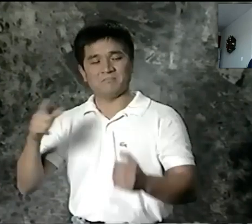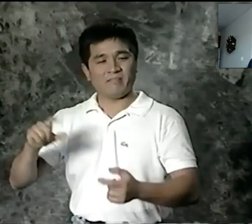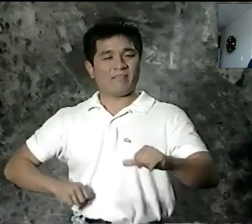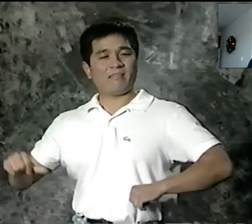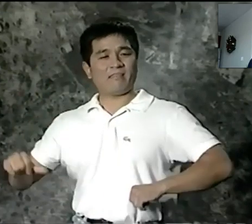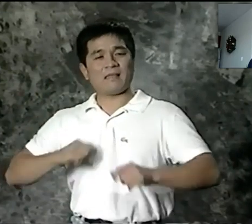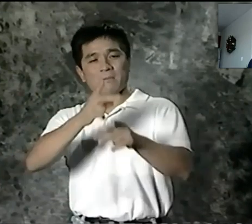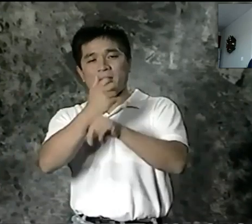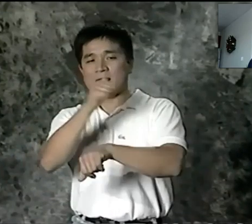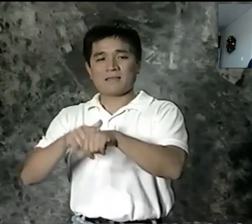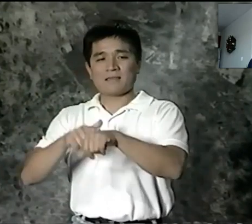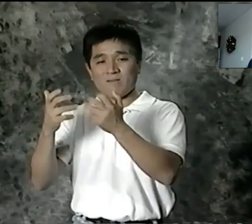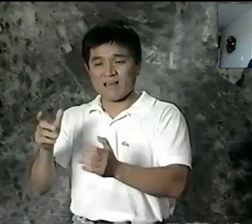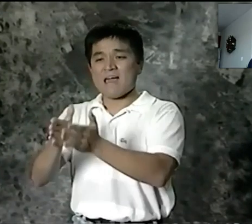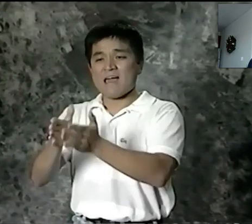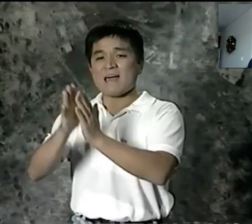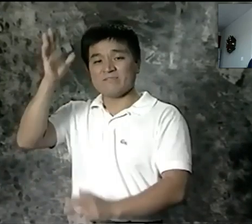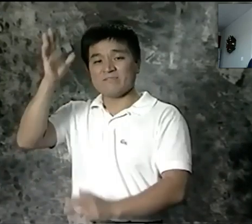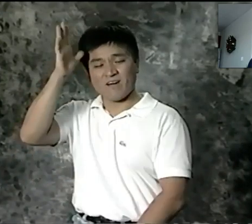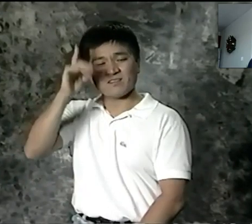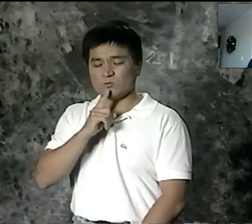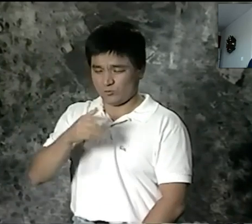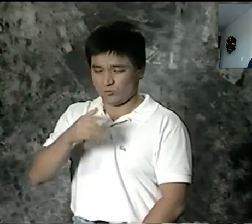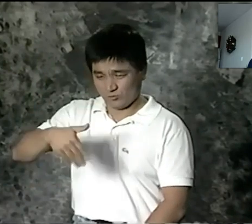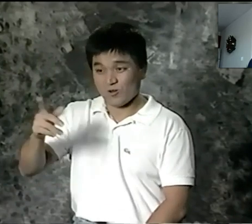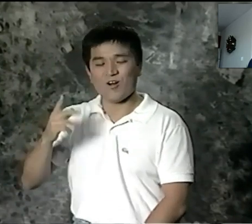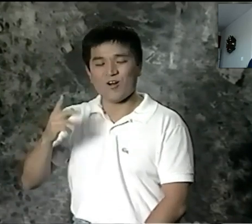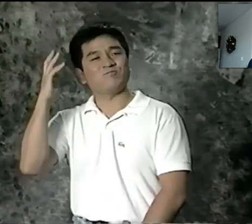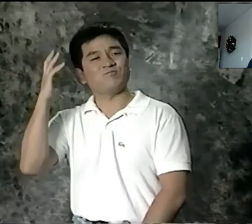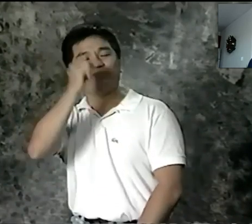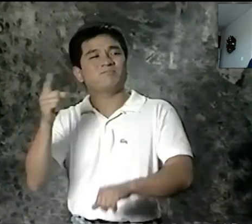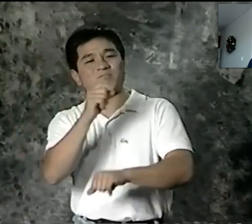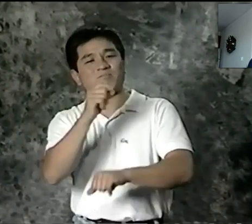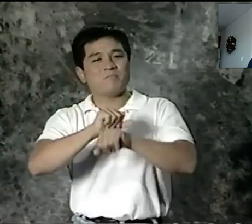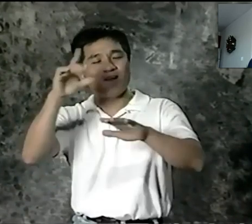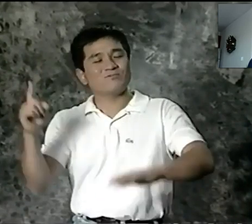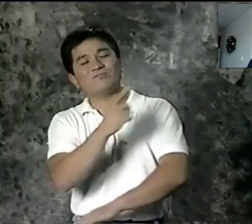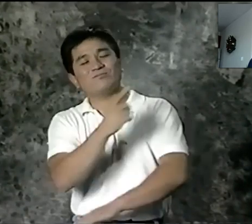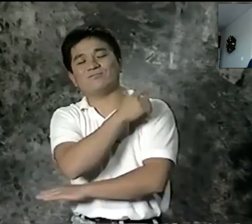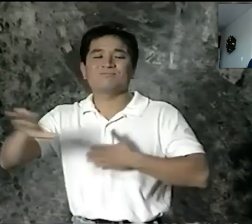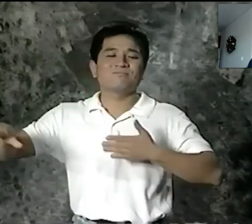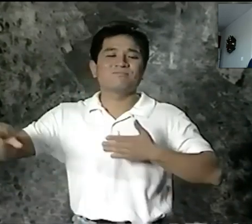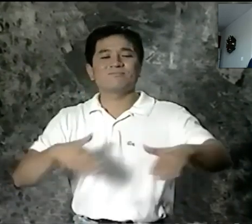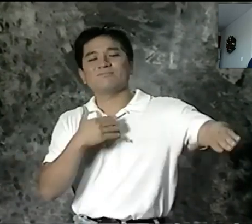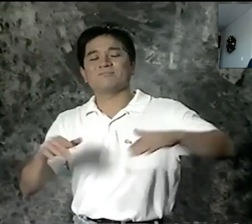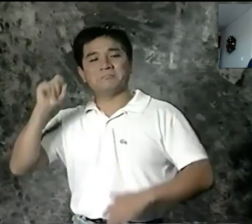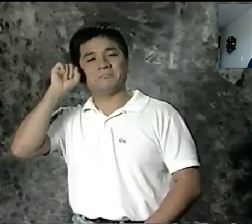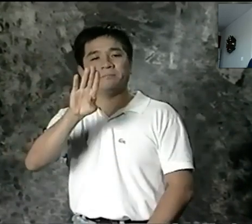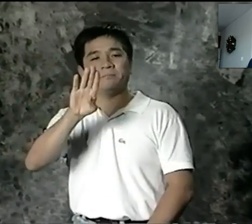he had a rifle. He liked to show off with it a lot. And his father said, "Go ahead." And